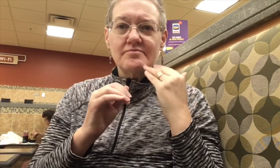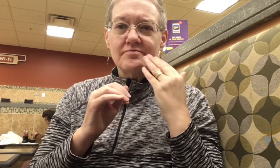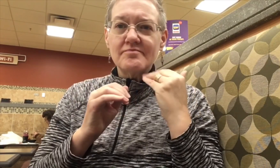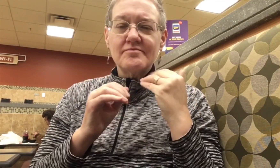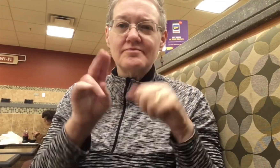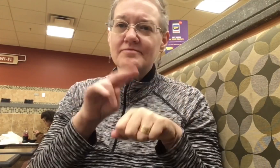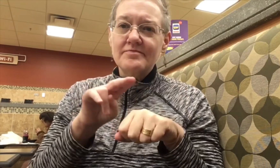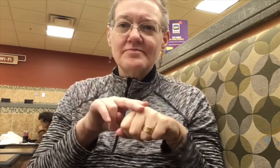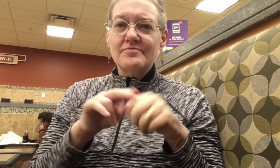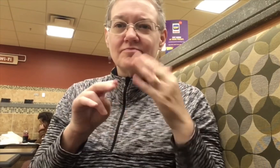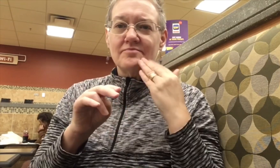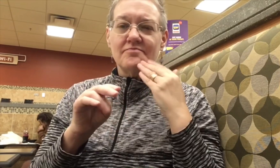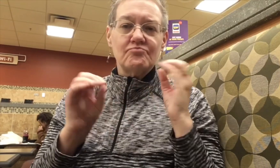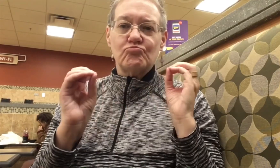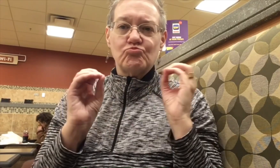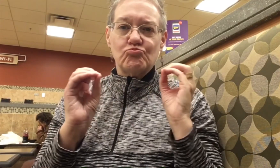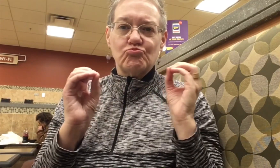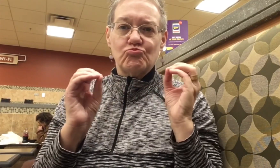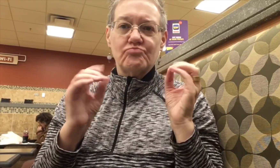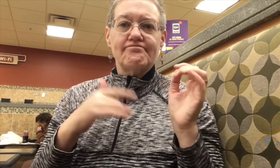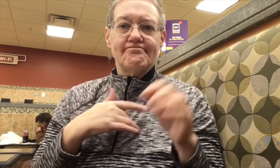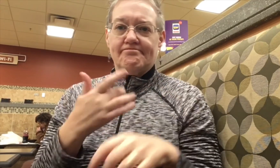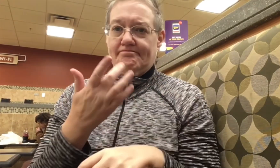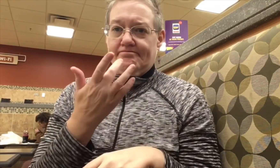or coconut sugar or natural sugar, none of that.